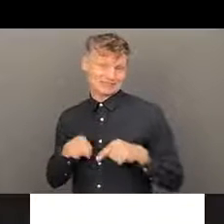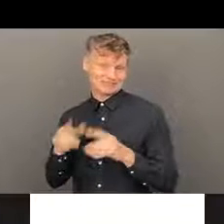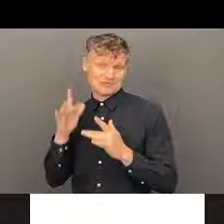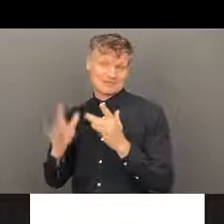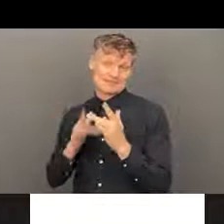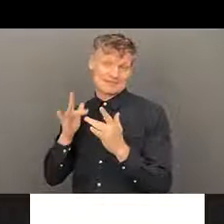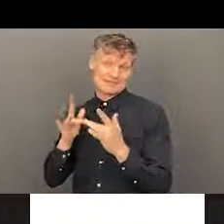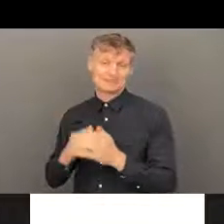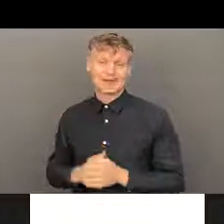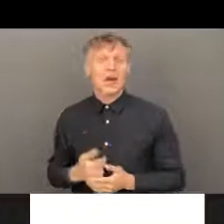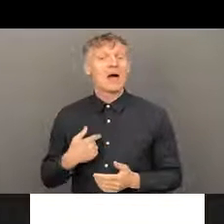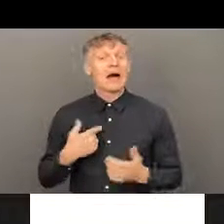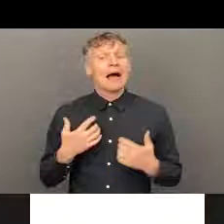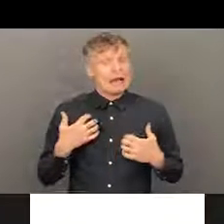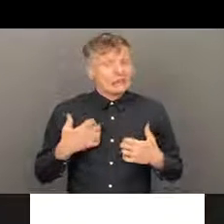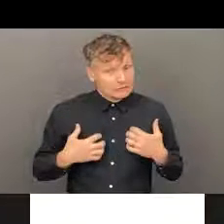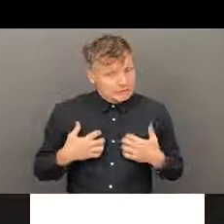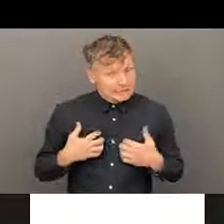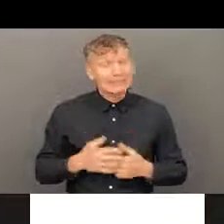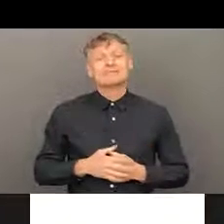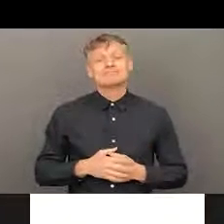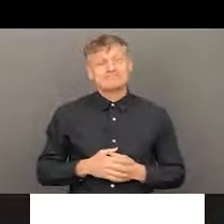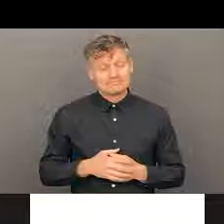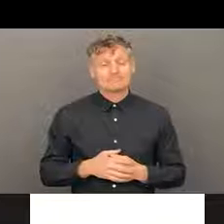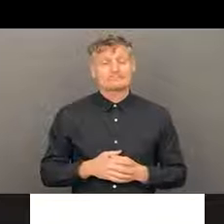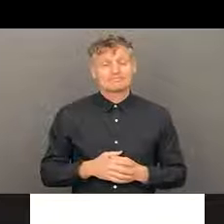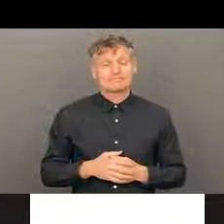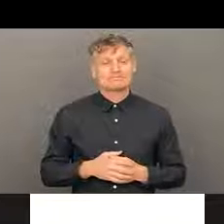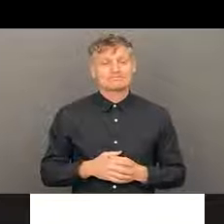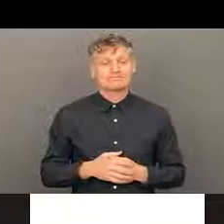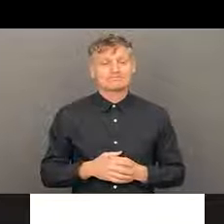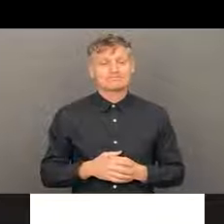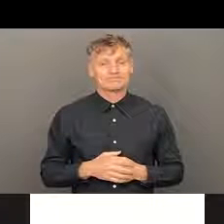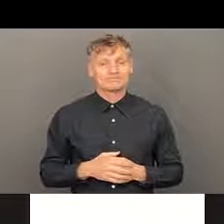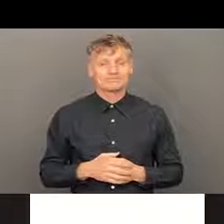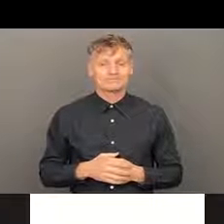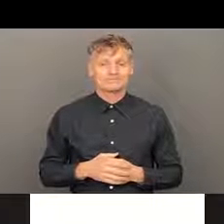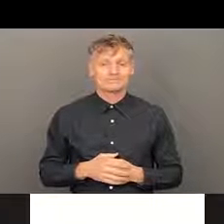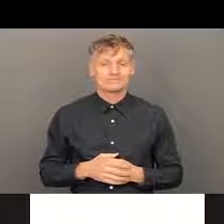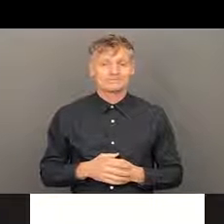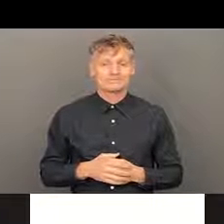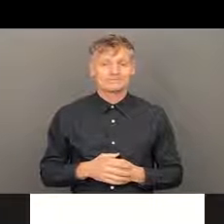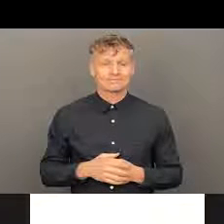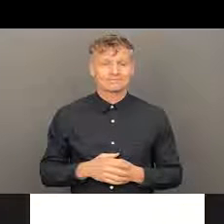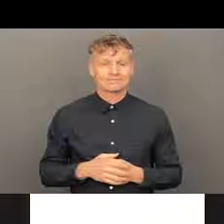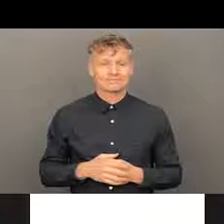has been quite an interesting experience to have the opportunity to volunteer at the EU level.